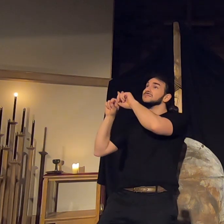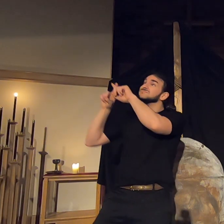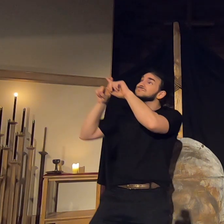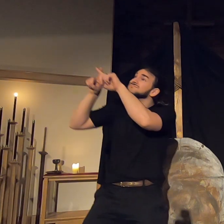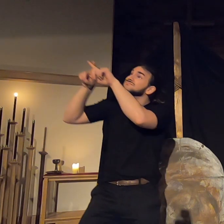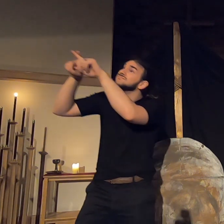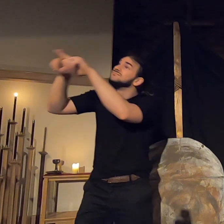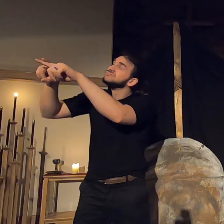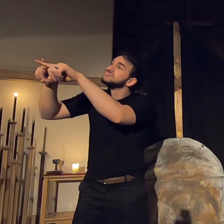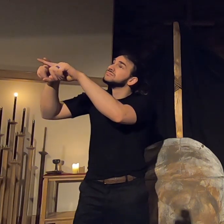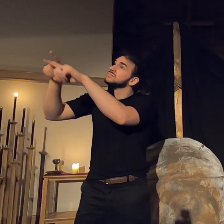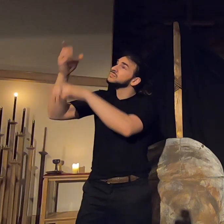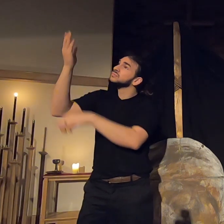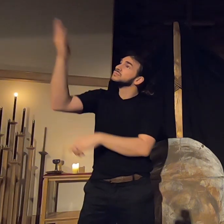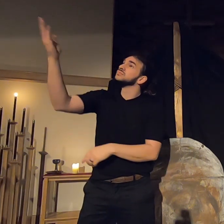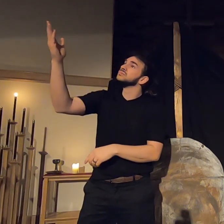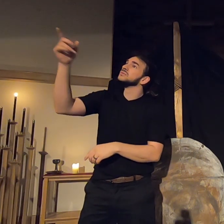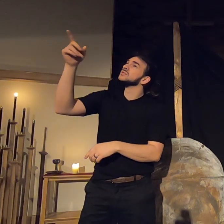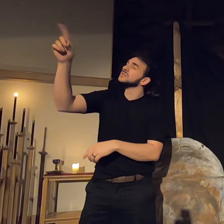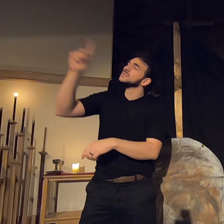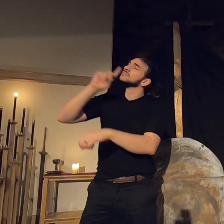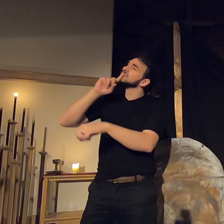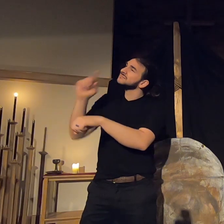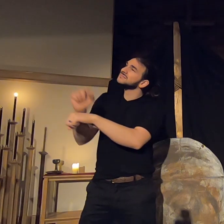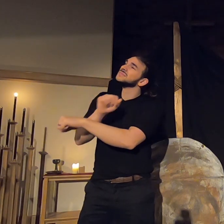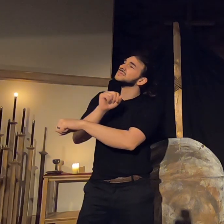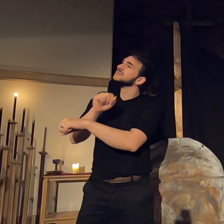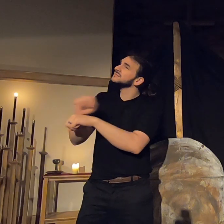And you did not let them down when they depended on you.